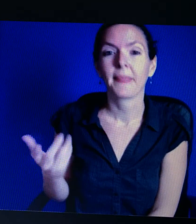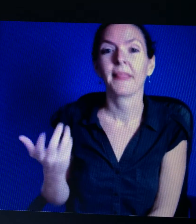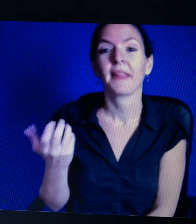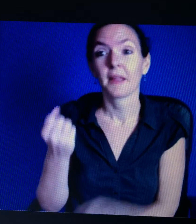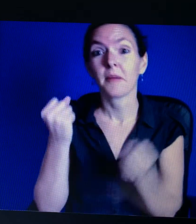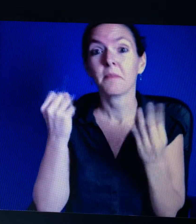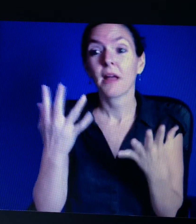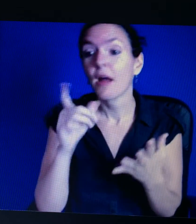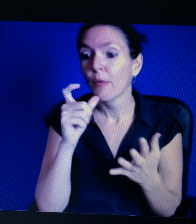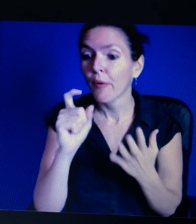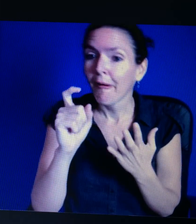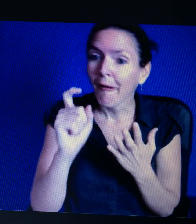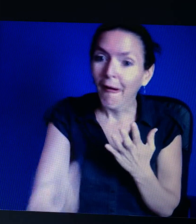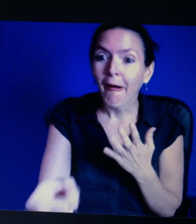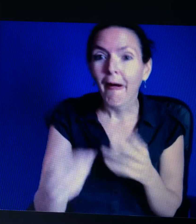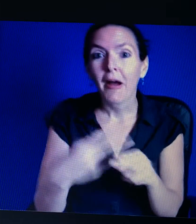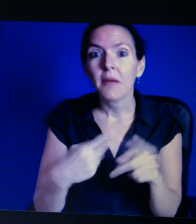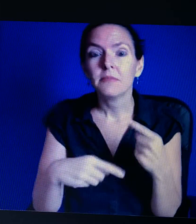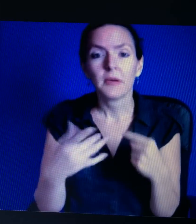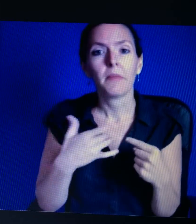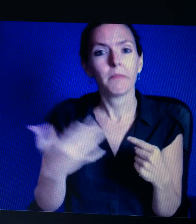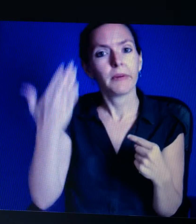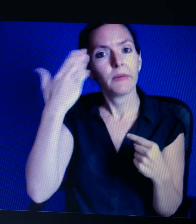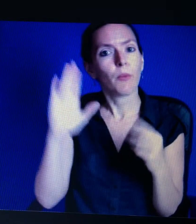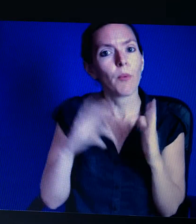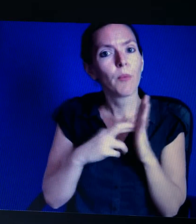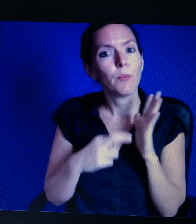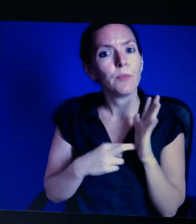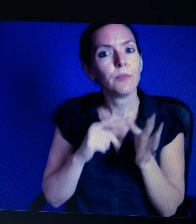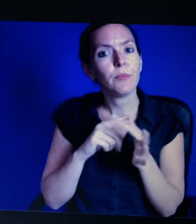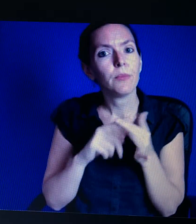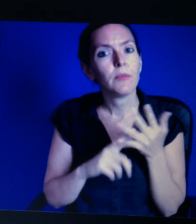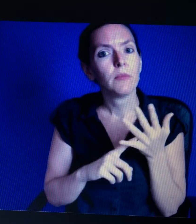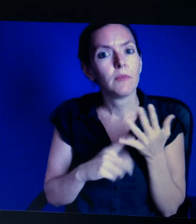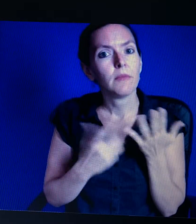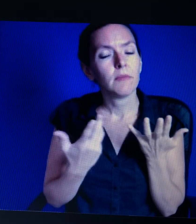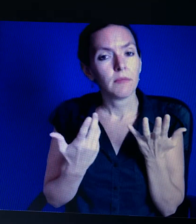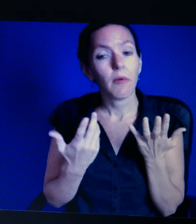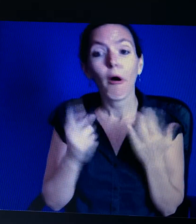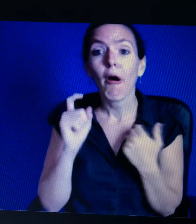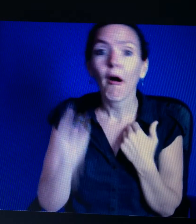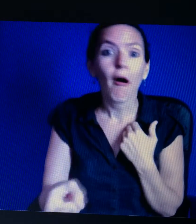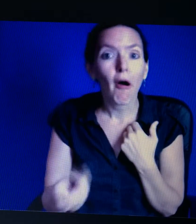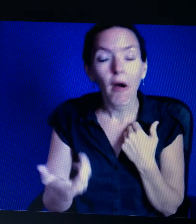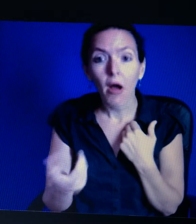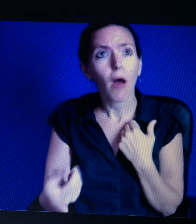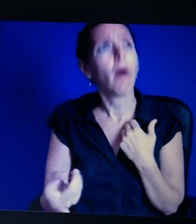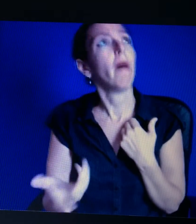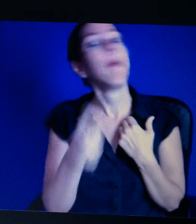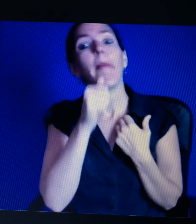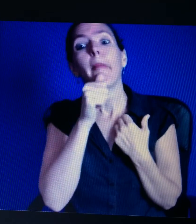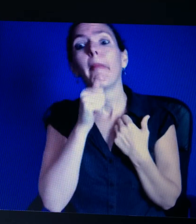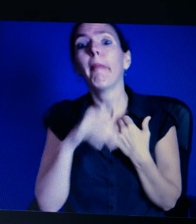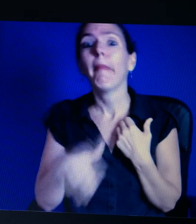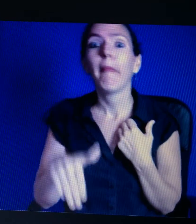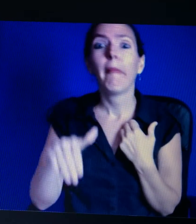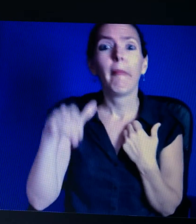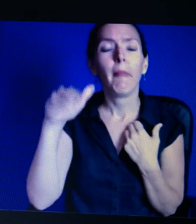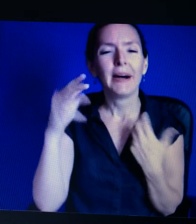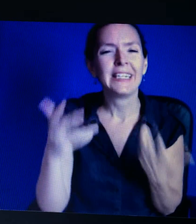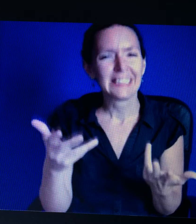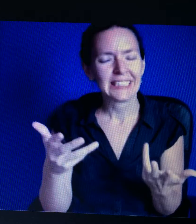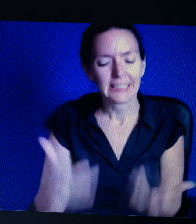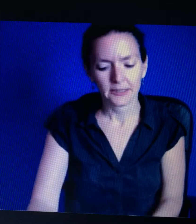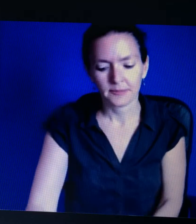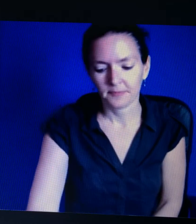There are a lot of deaf people and deaf children that are not given traditional names, same name